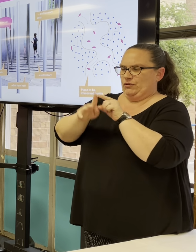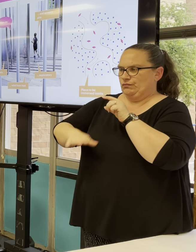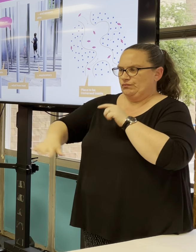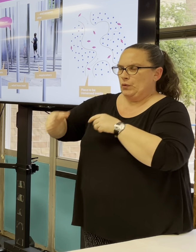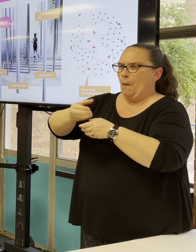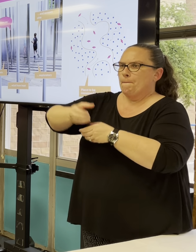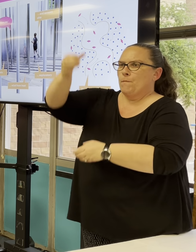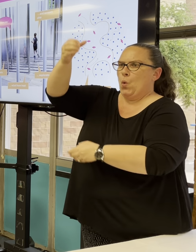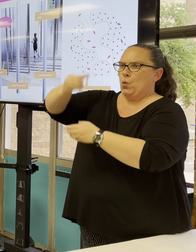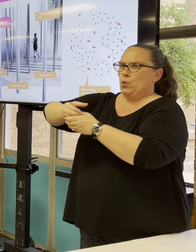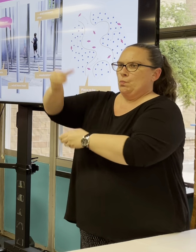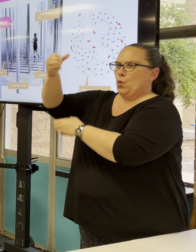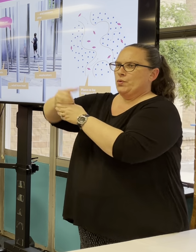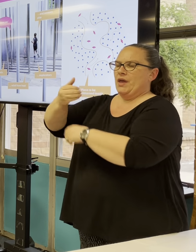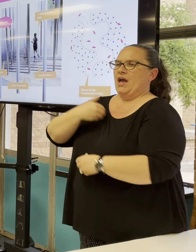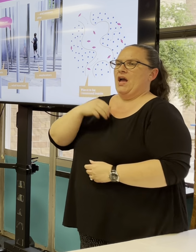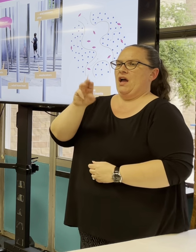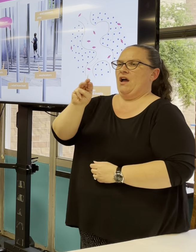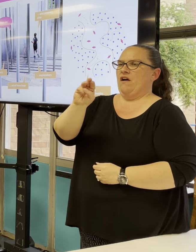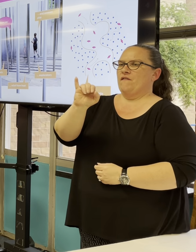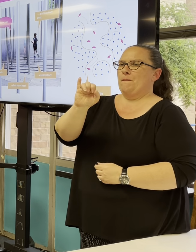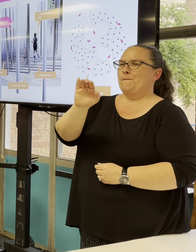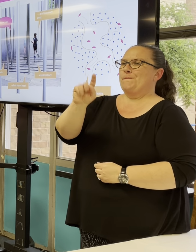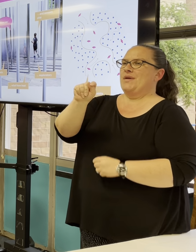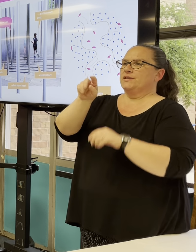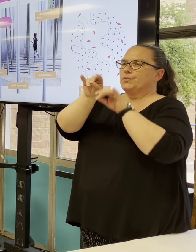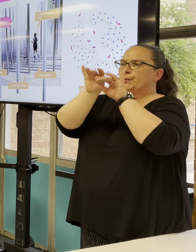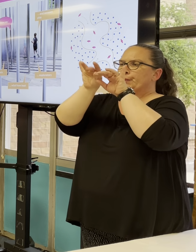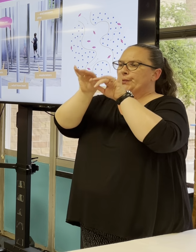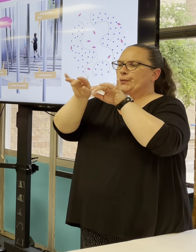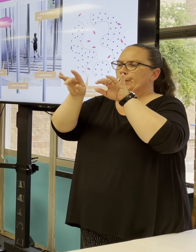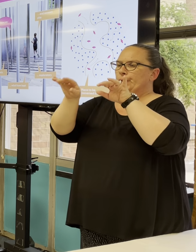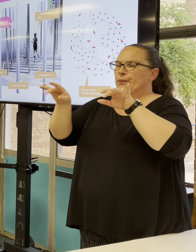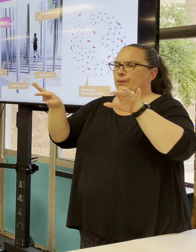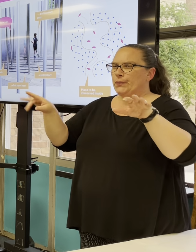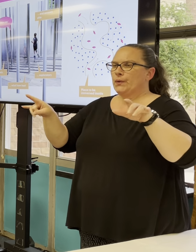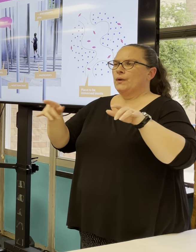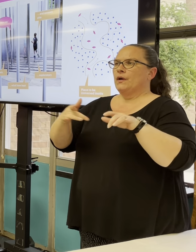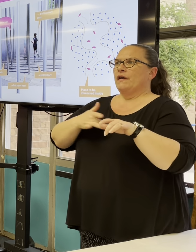and use a misting spray to make this immersive environment that's kinetic, gives you